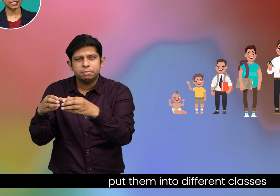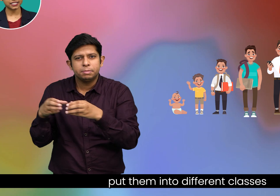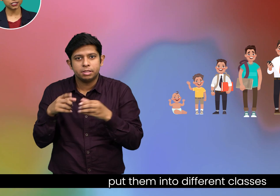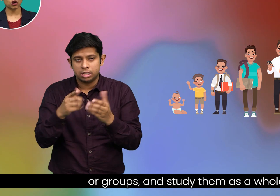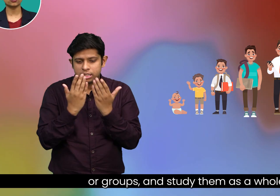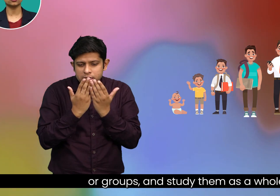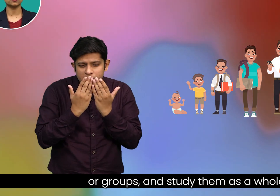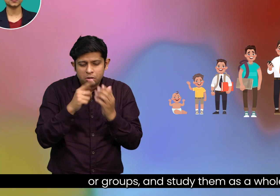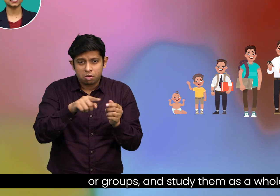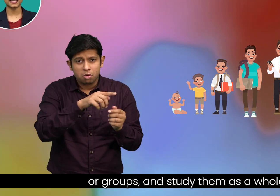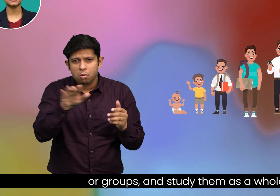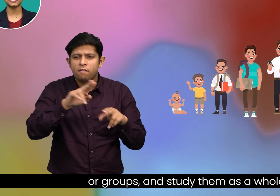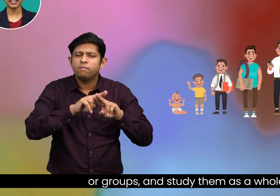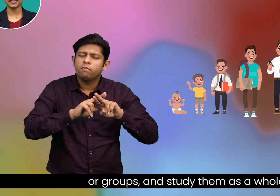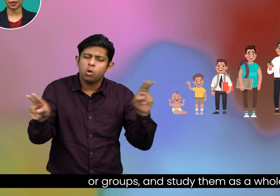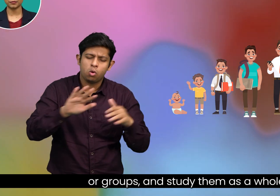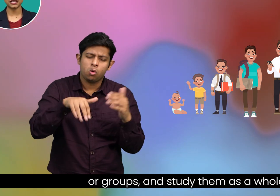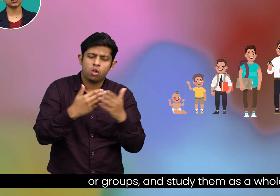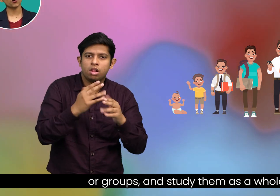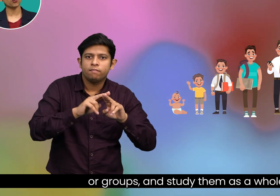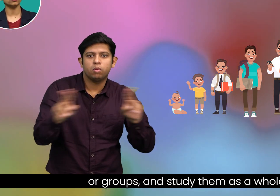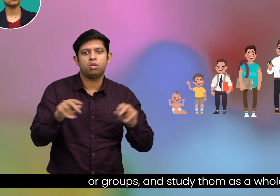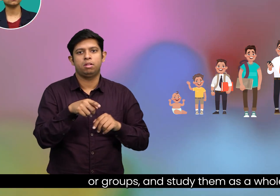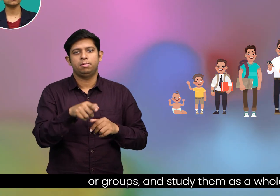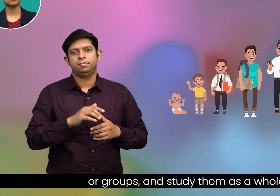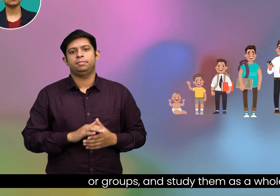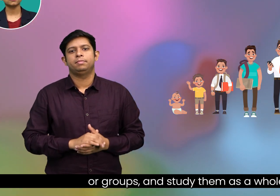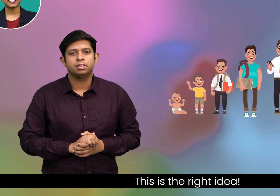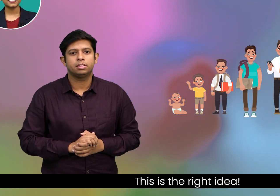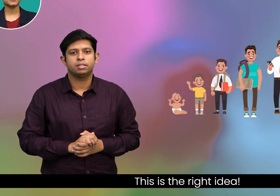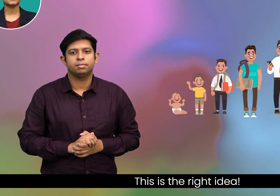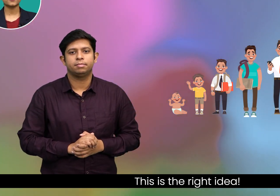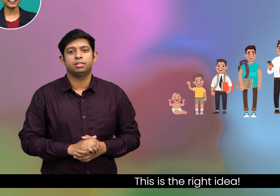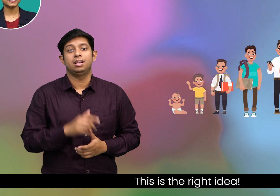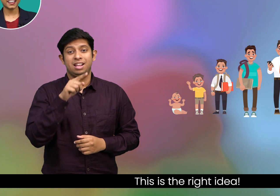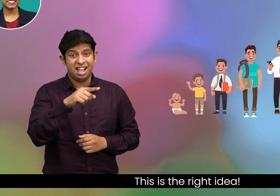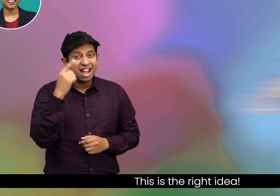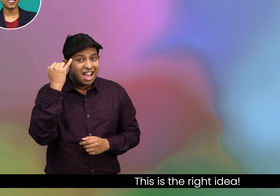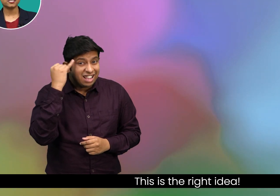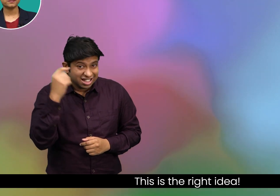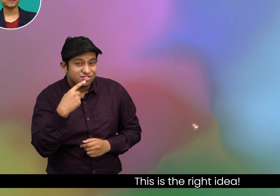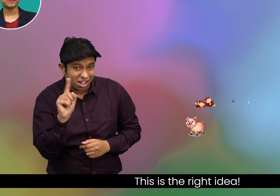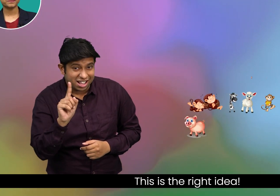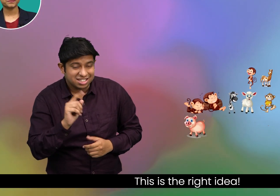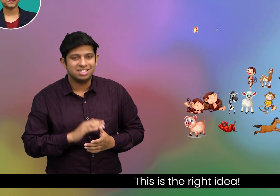different classes or groups and study them as a whole. This is the right idea.